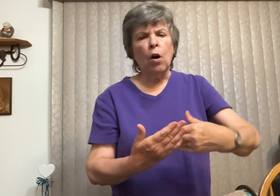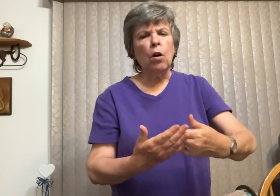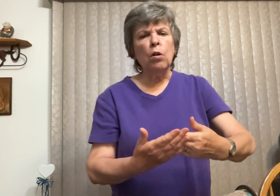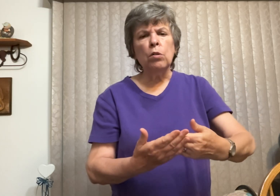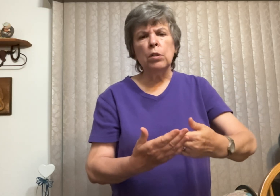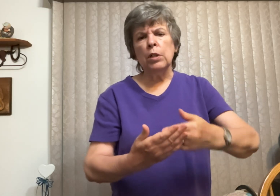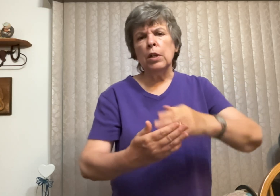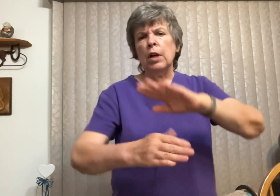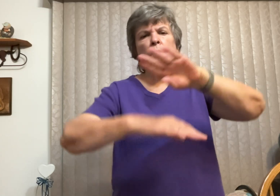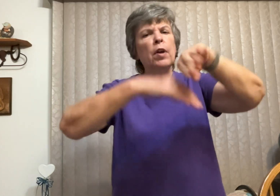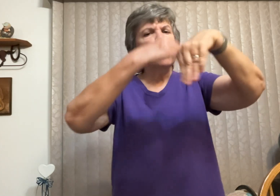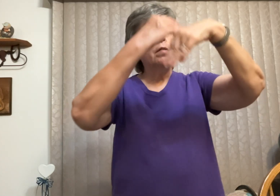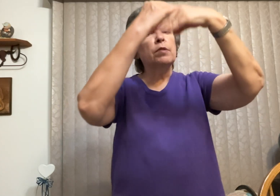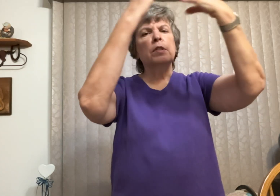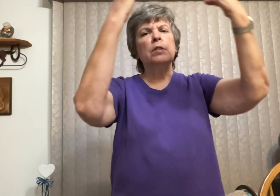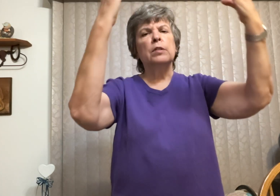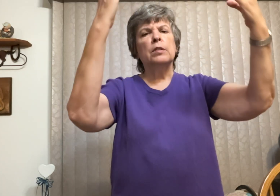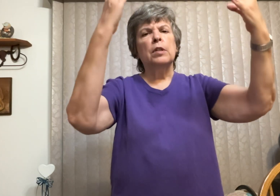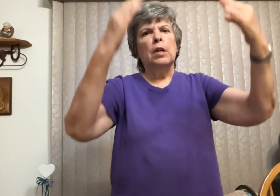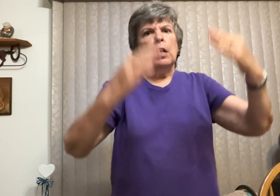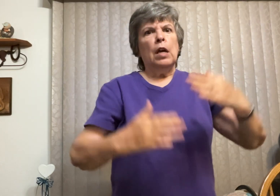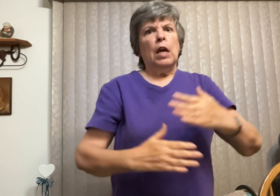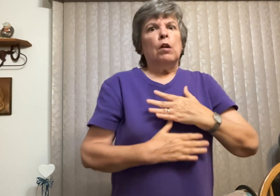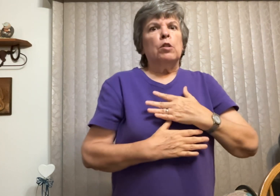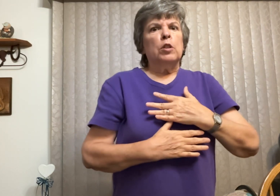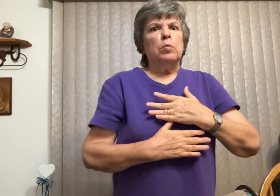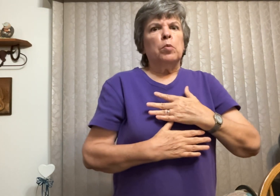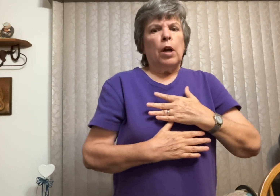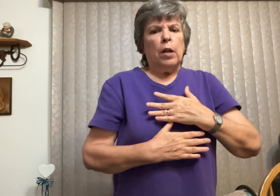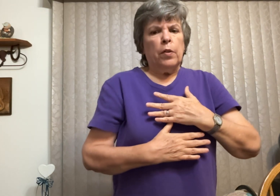all of heaven held its breath